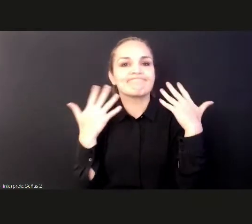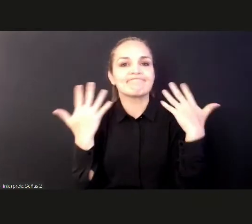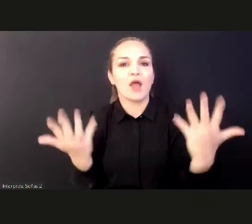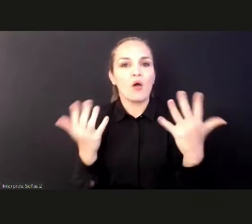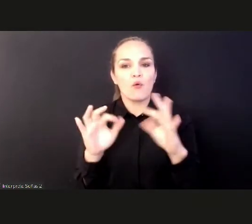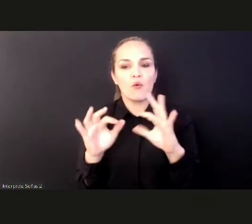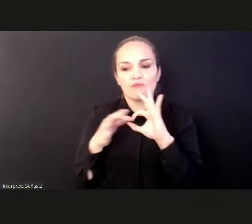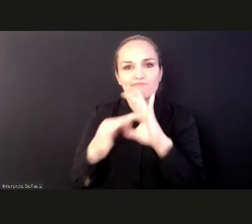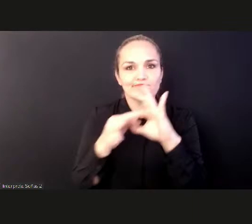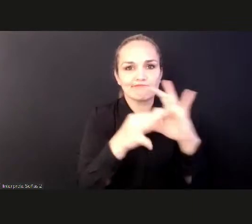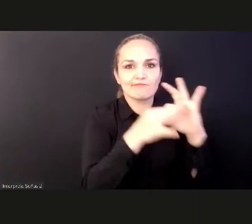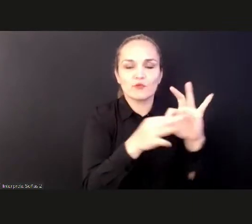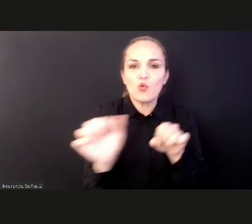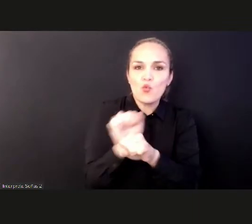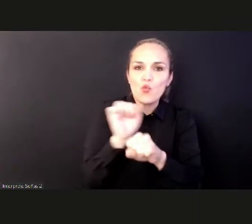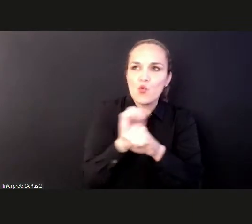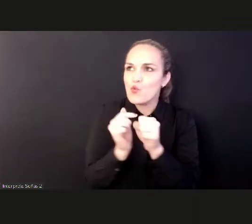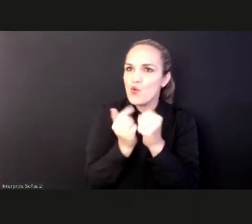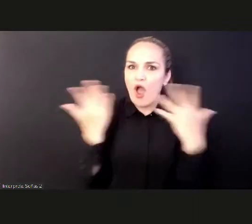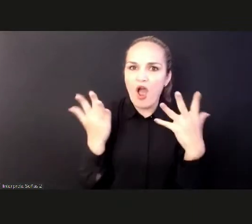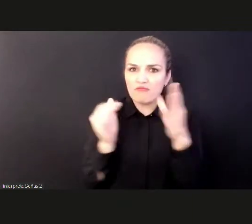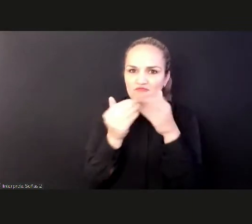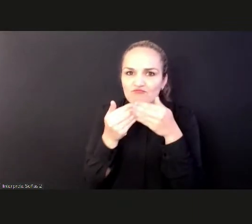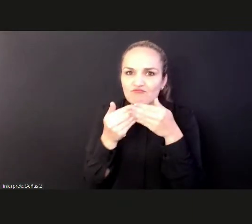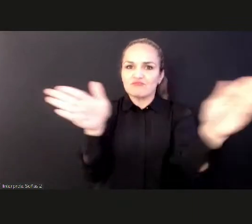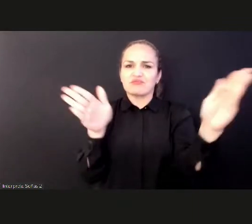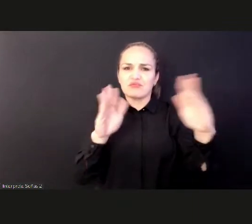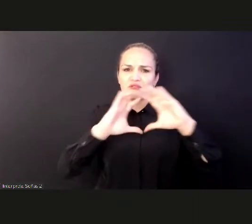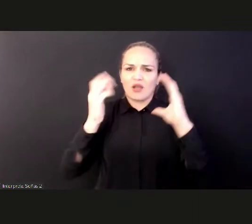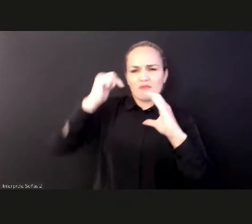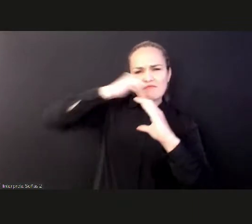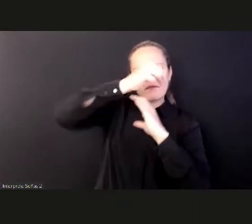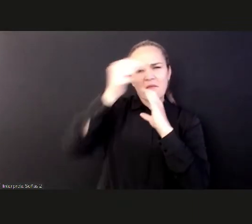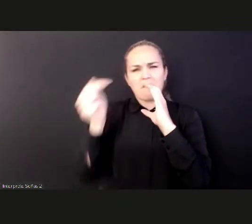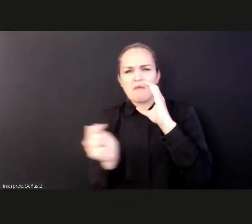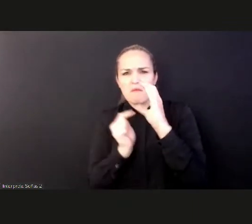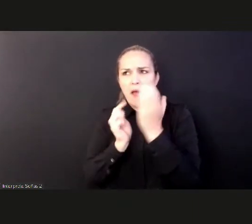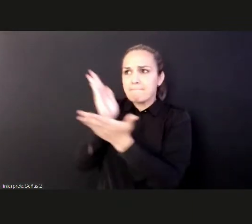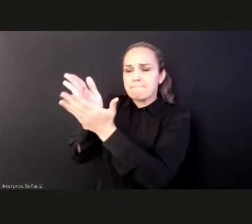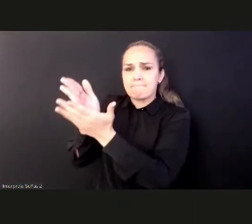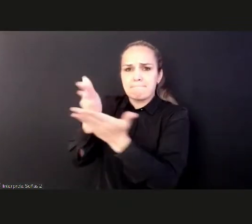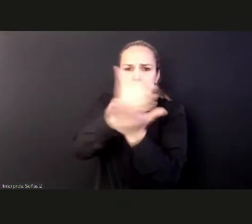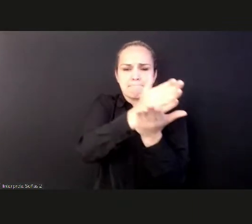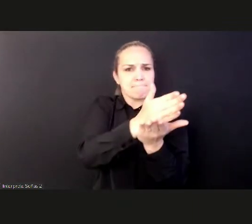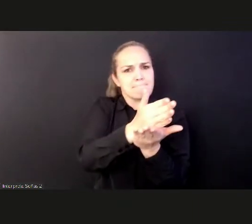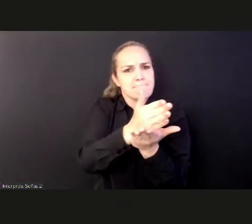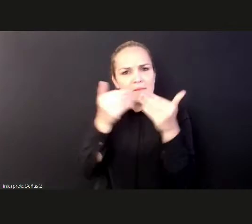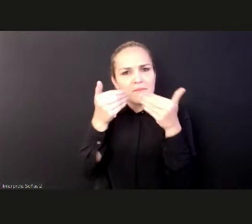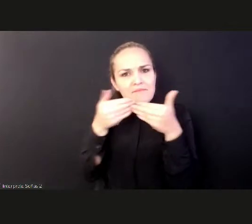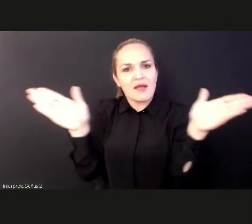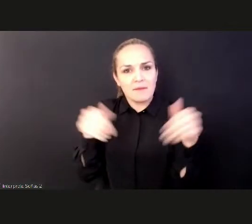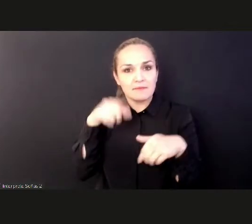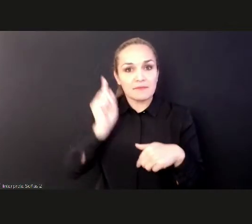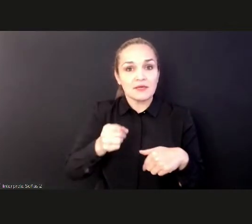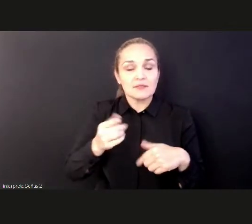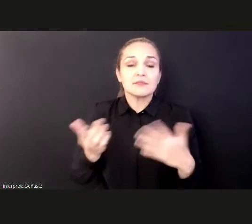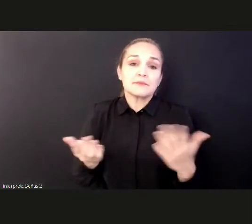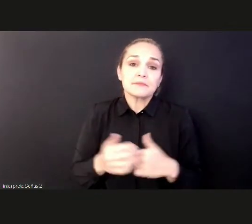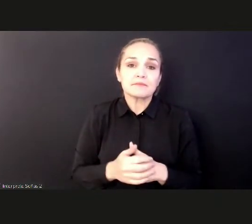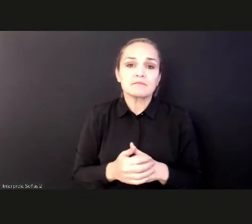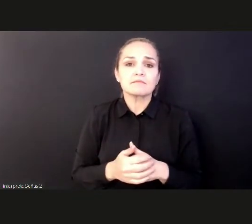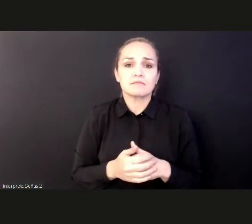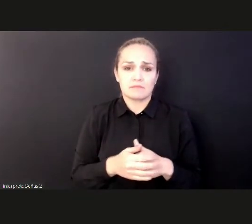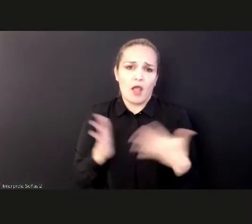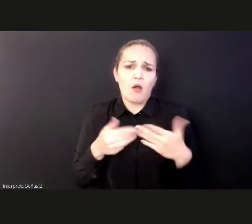While the pandemic has had a devastating impact on our sector, there were a number of government policies that enabled travel and